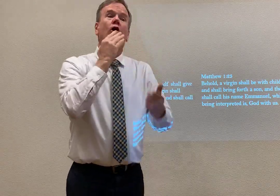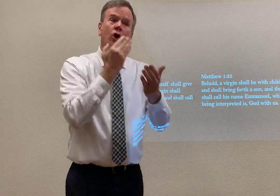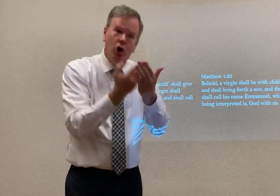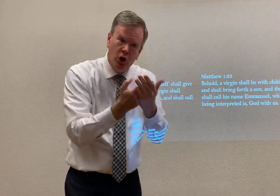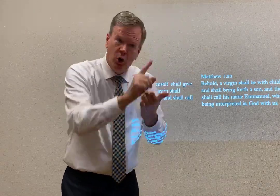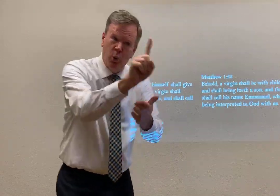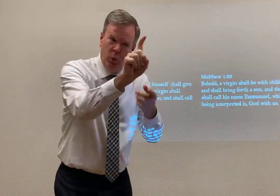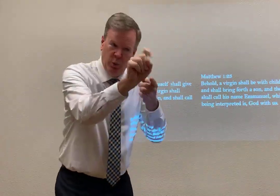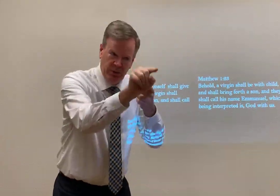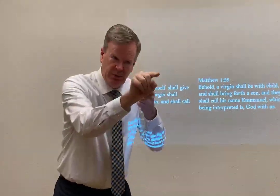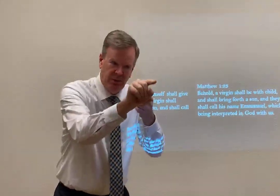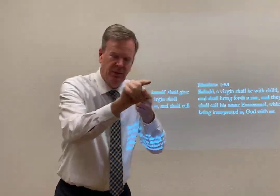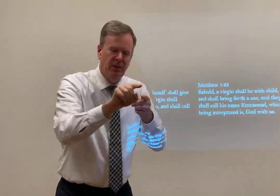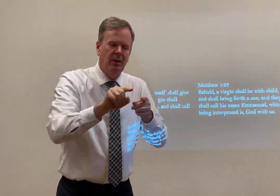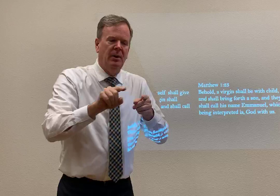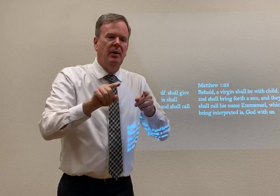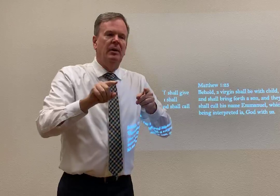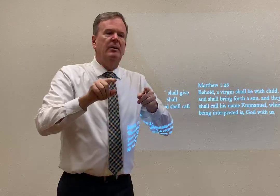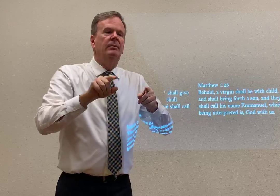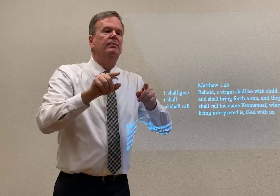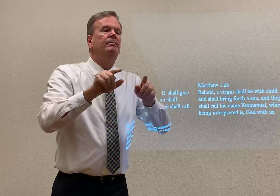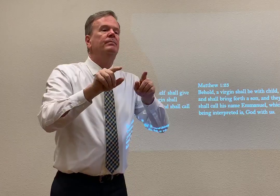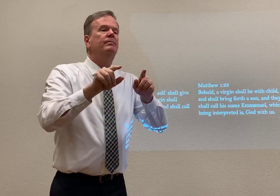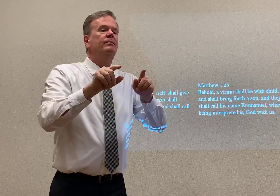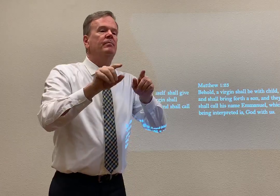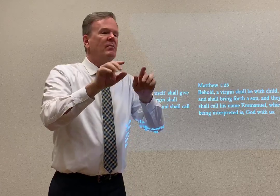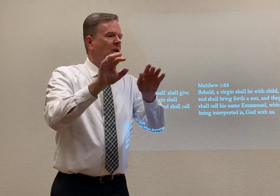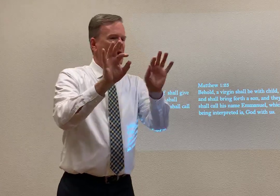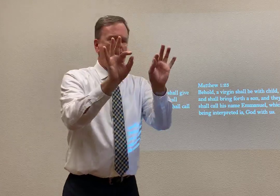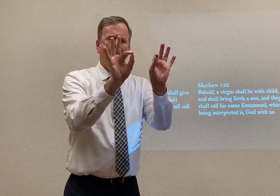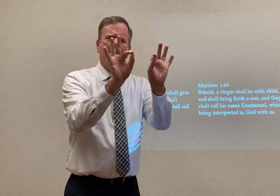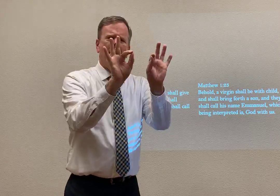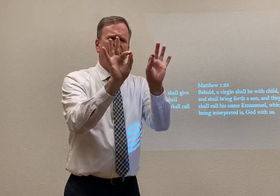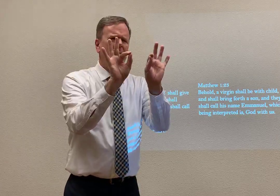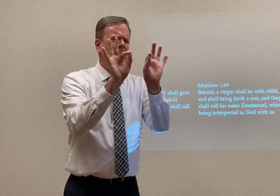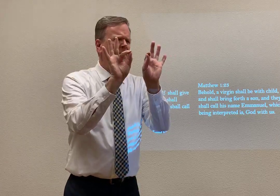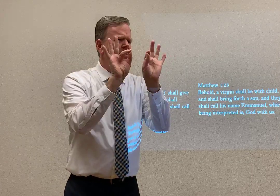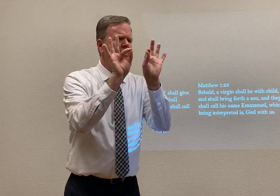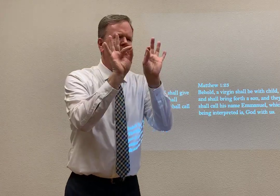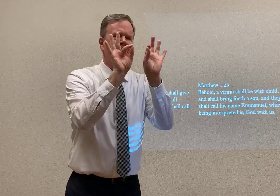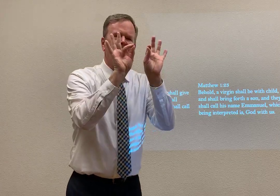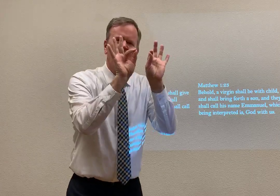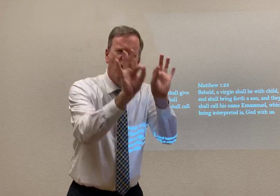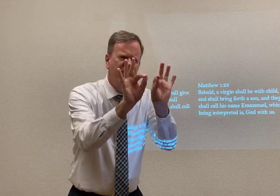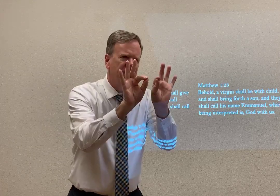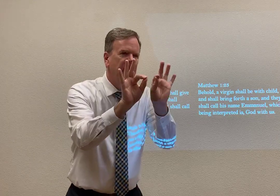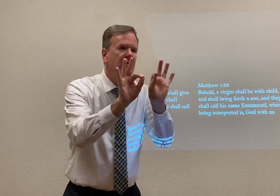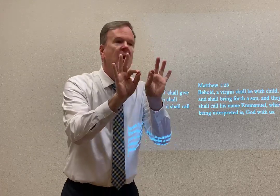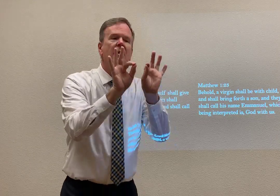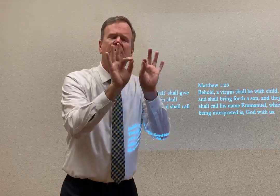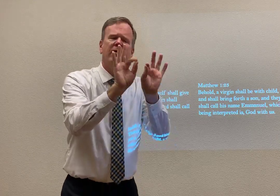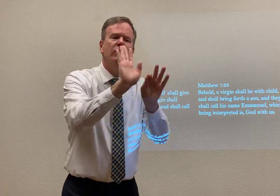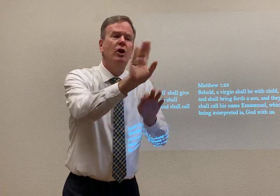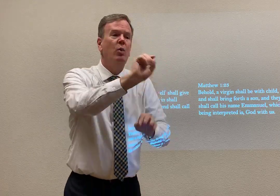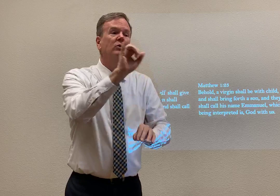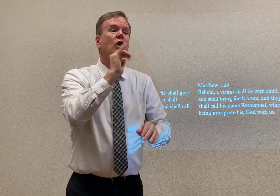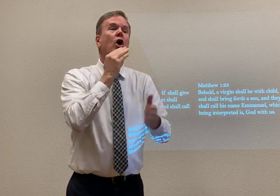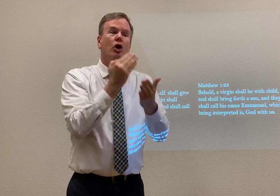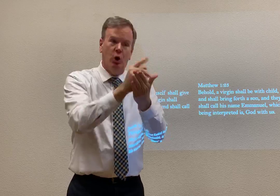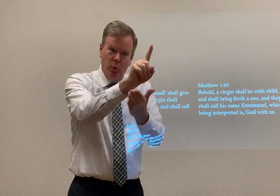Your question is good. That's a good question. However, no, that's perfect. That's perfect. Your question